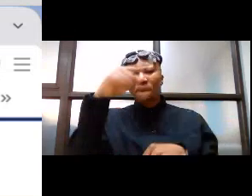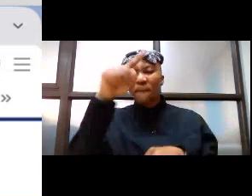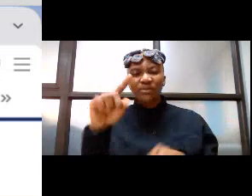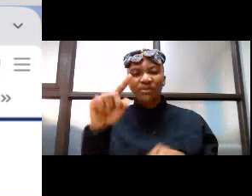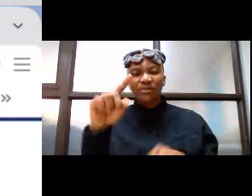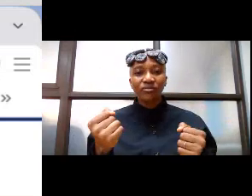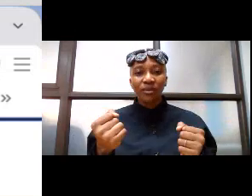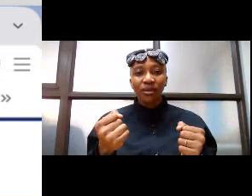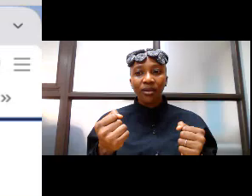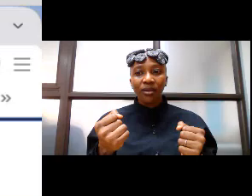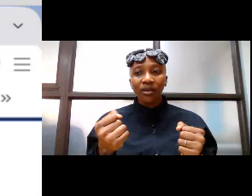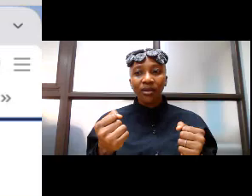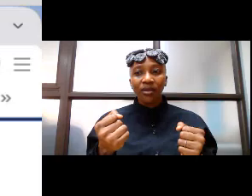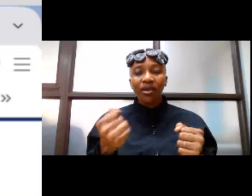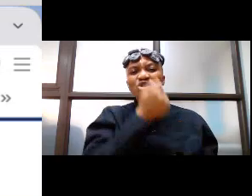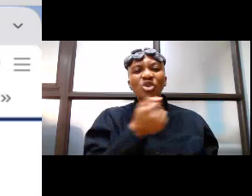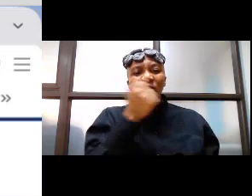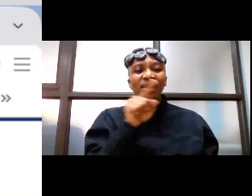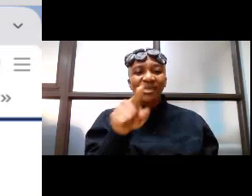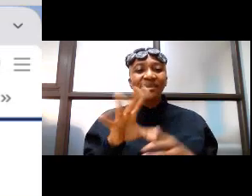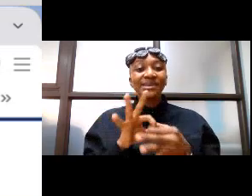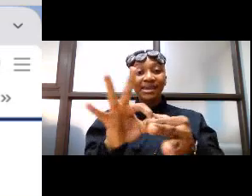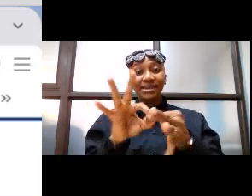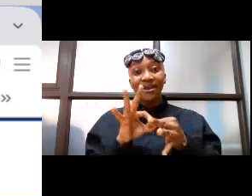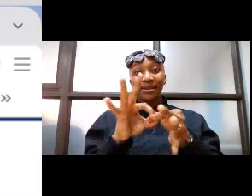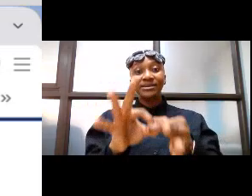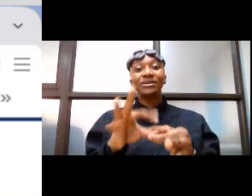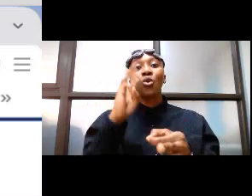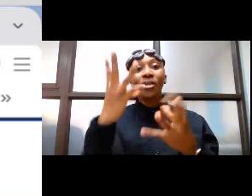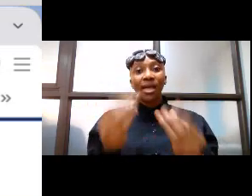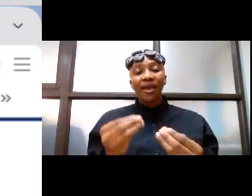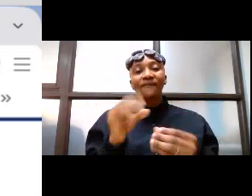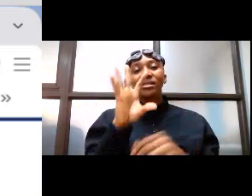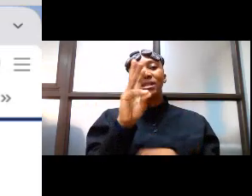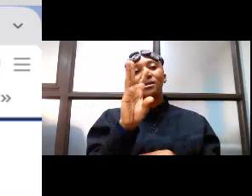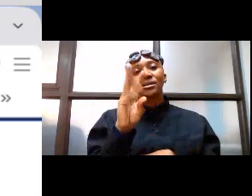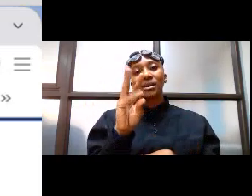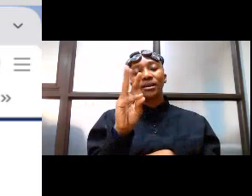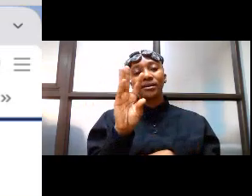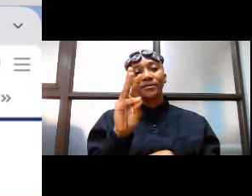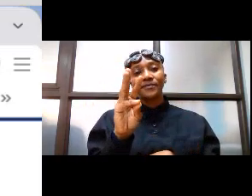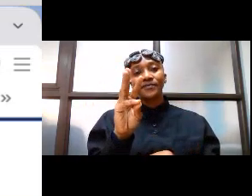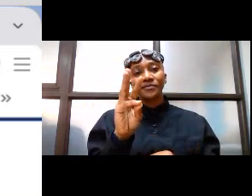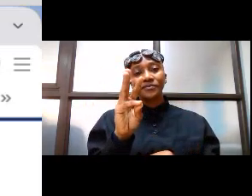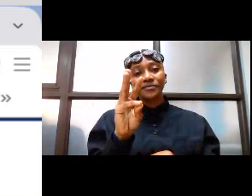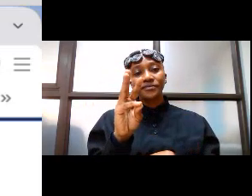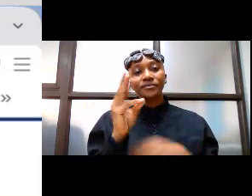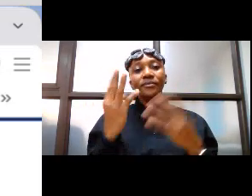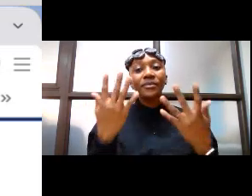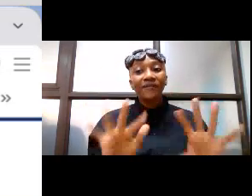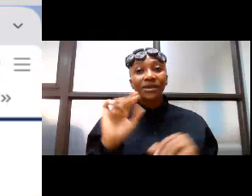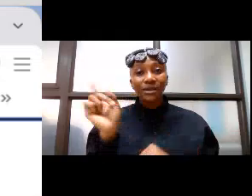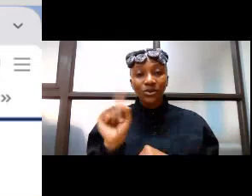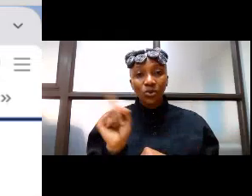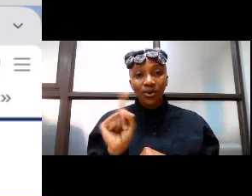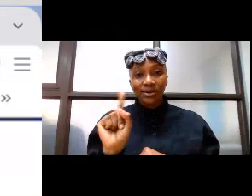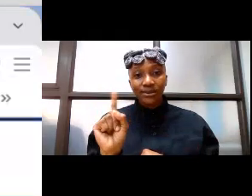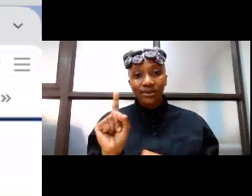No, sorry. This is the interaction we're going to have on Thursday. Yeah, interaction we're going to have on Thursday. And